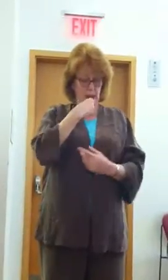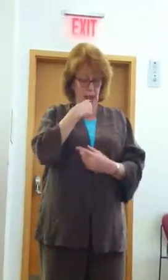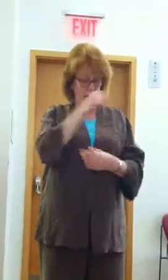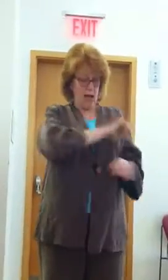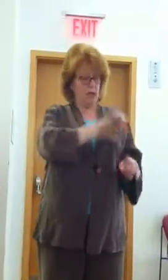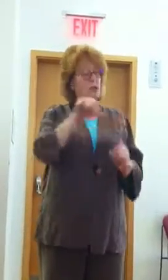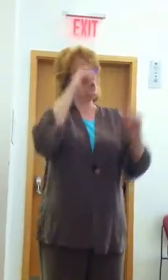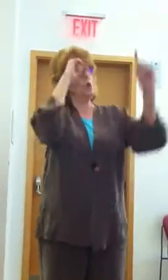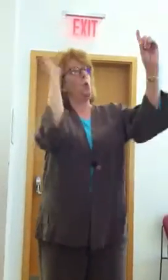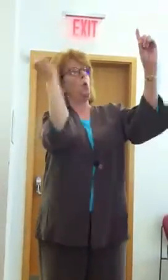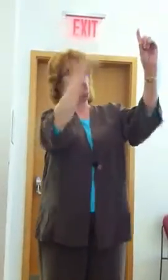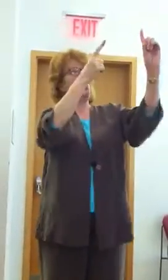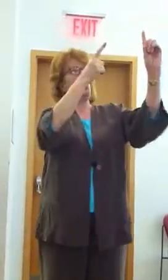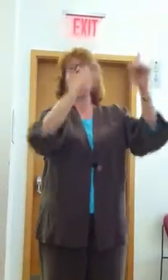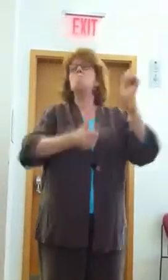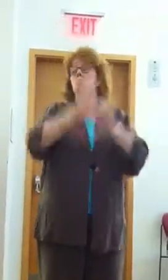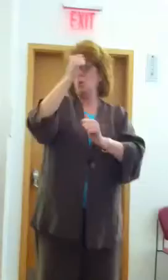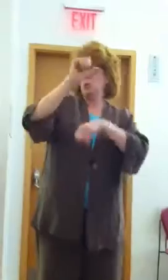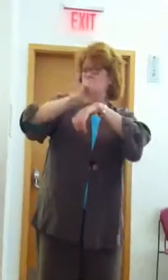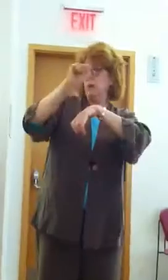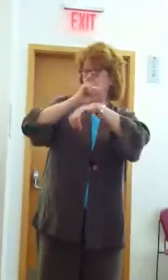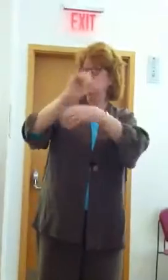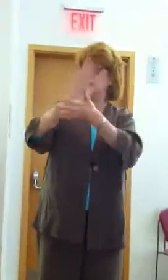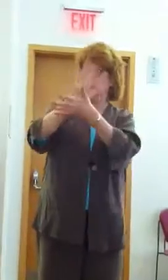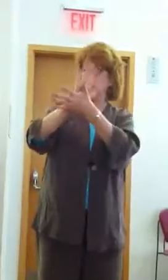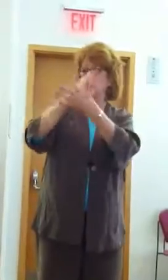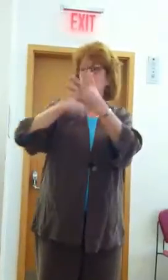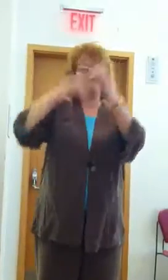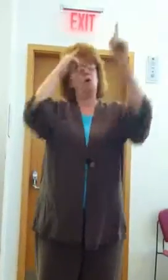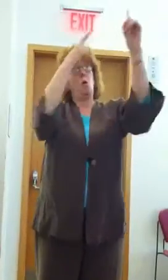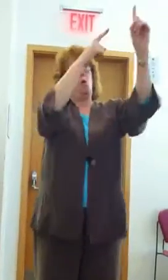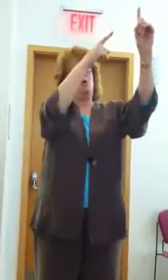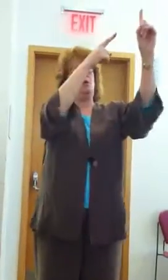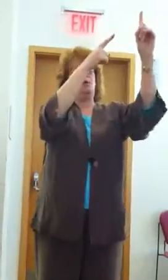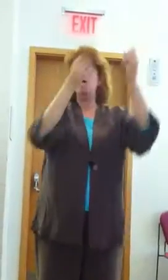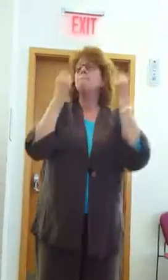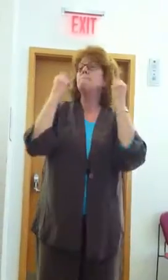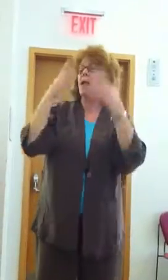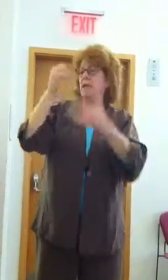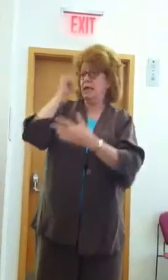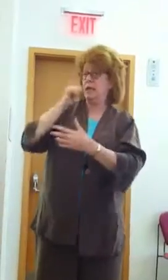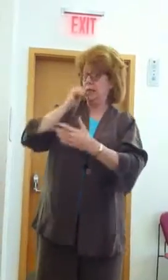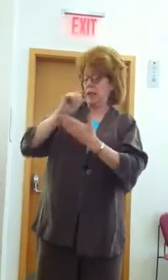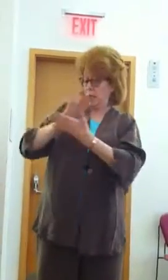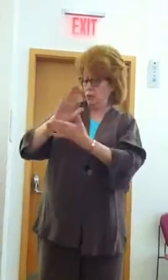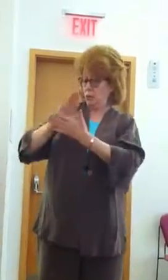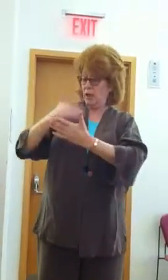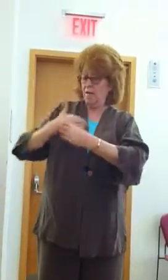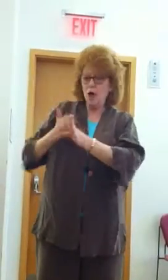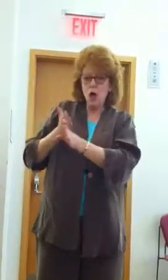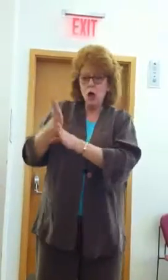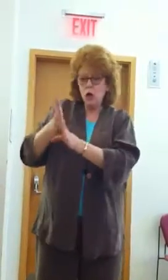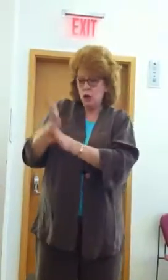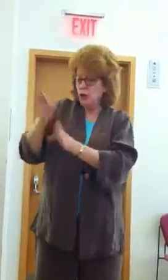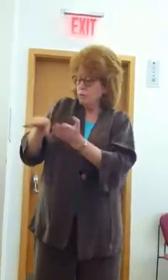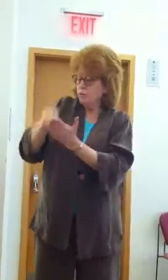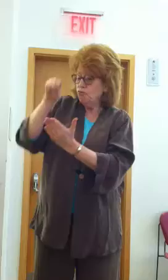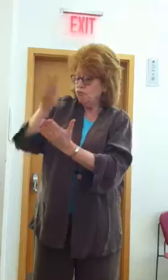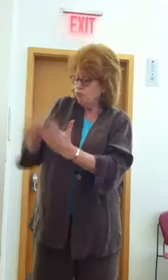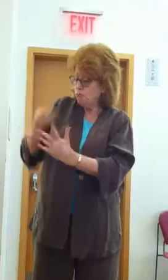goal of most congregations and schools. Many day schools have learning specialists on staff and are trying